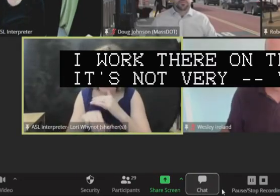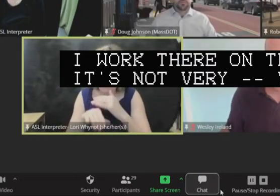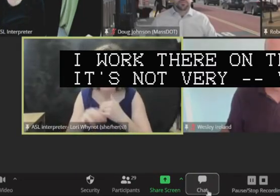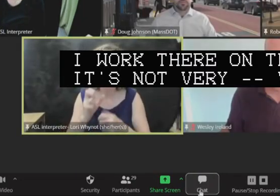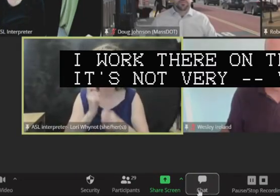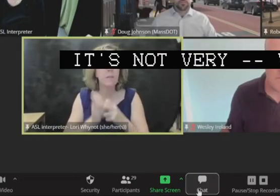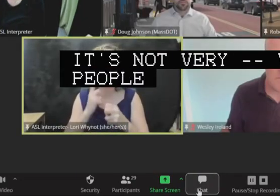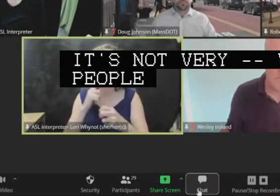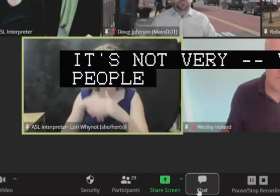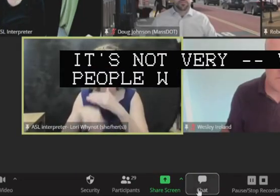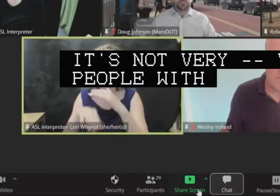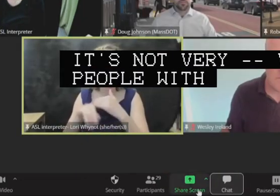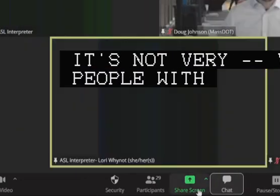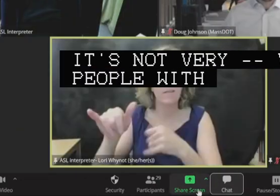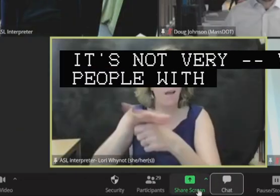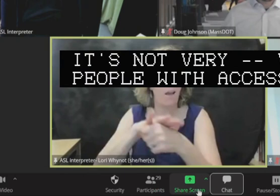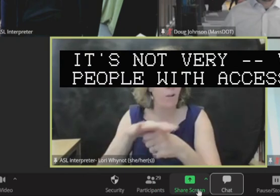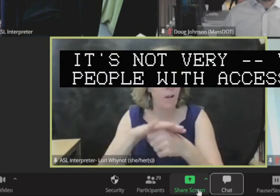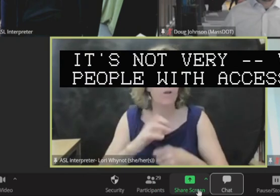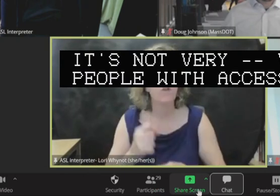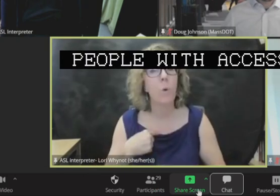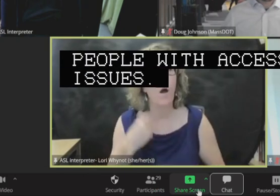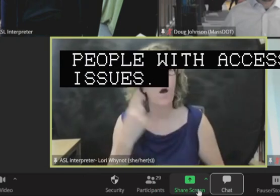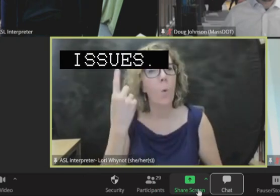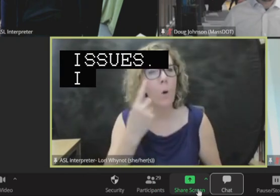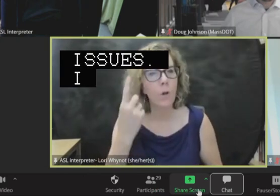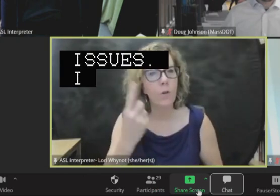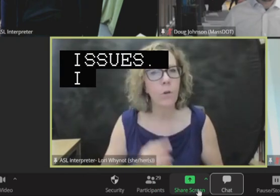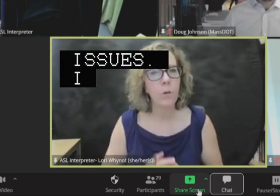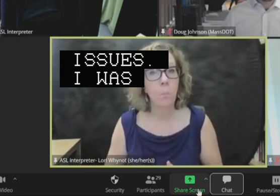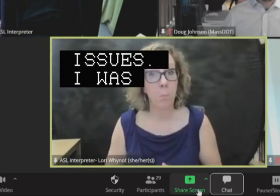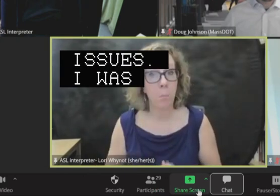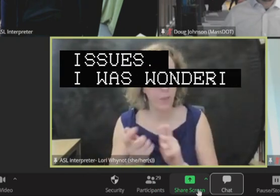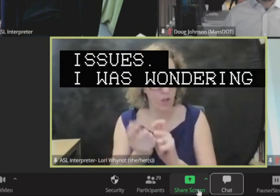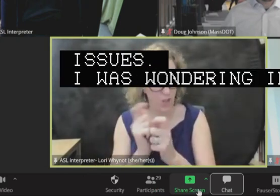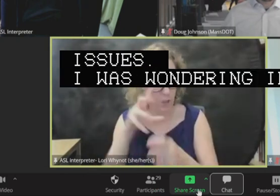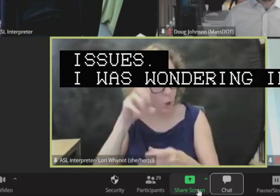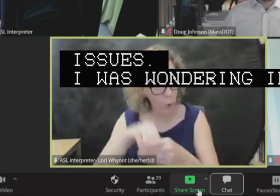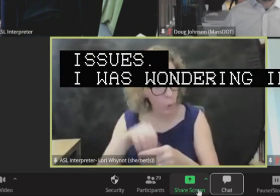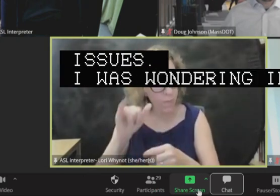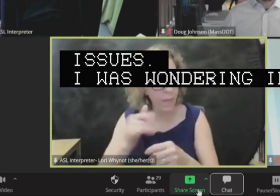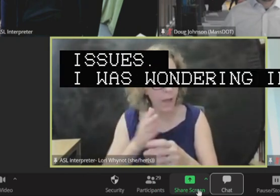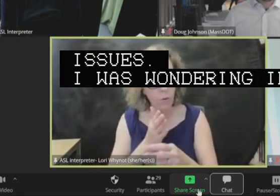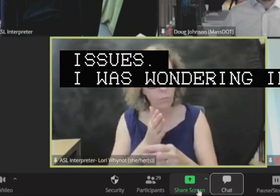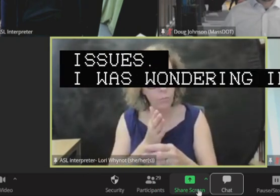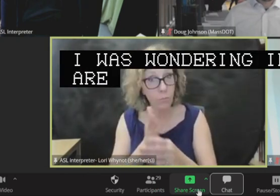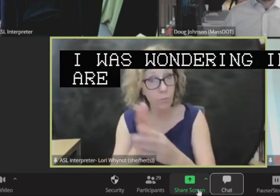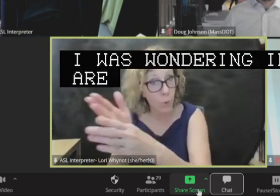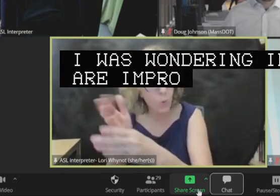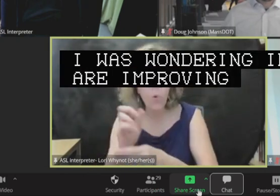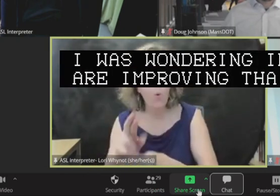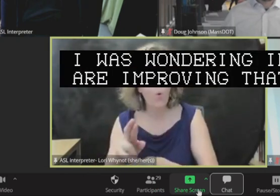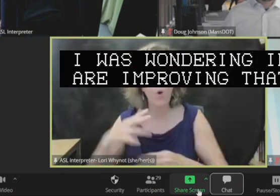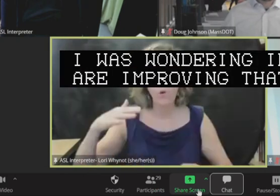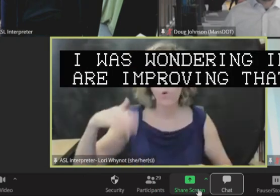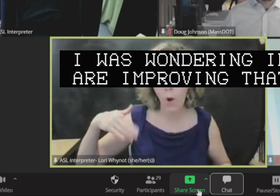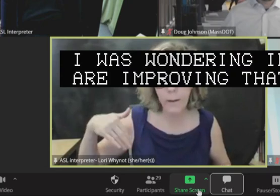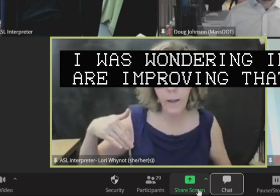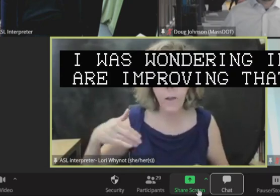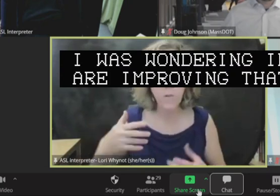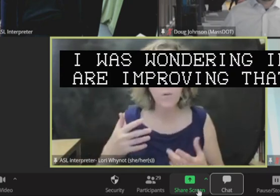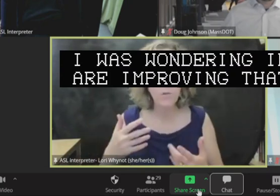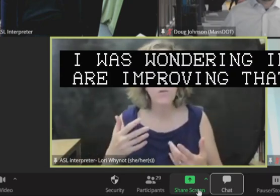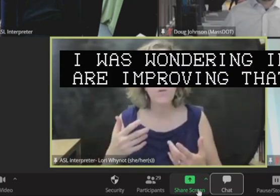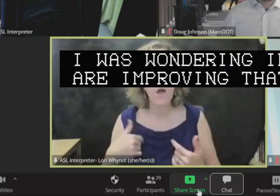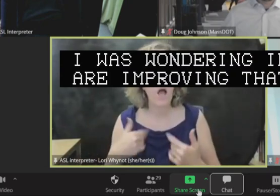So I was wondering if the changes are including that route or not yet. I mean, as I said, I don't